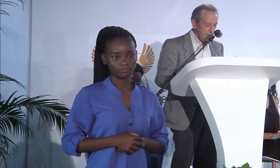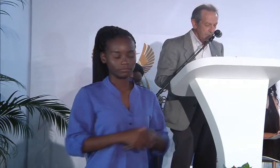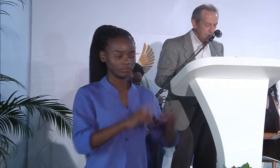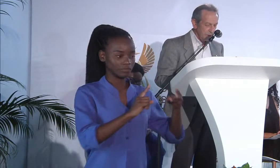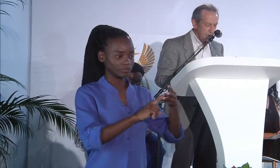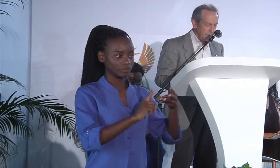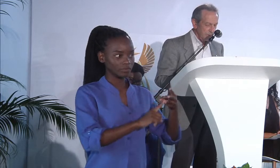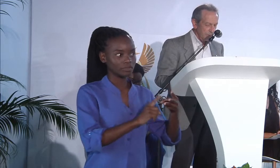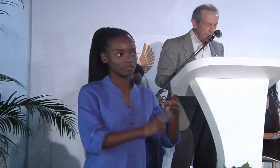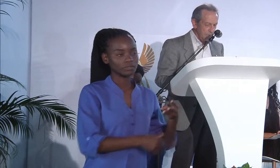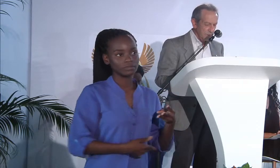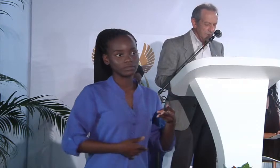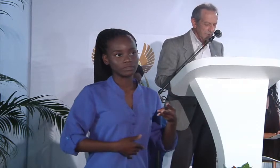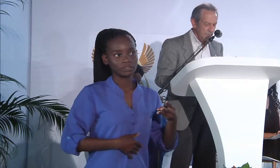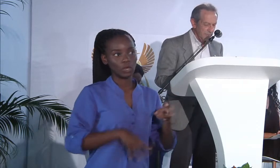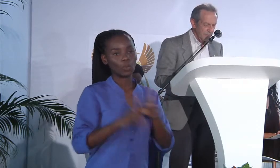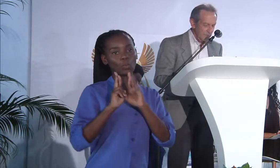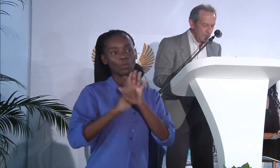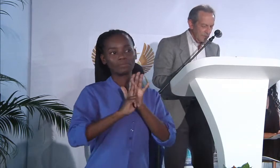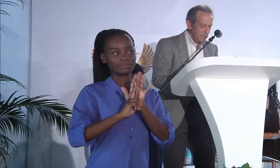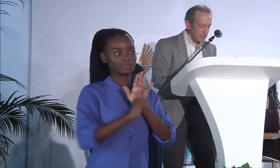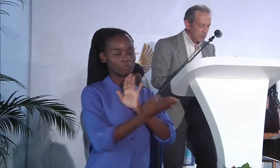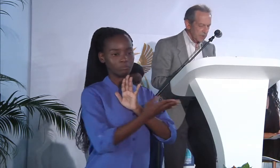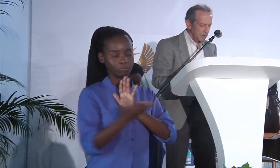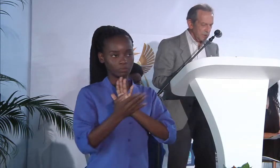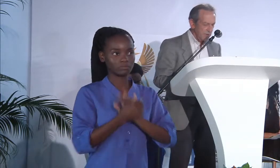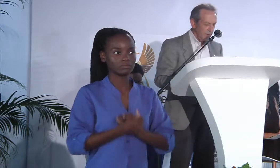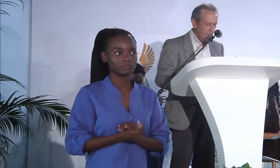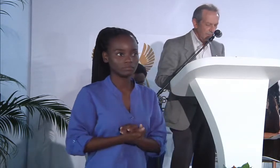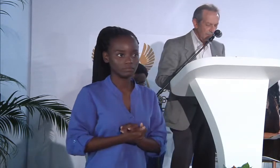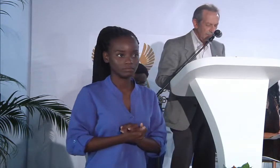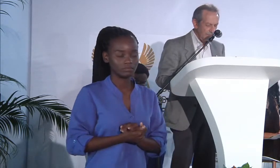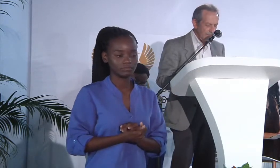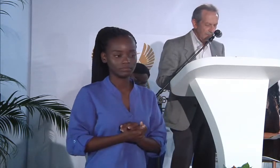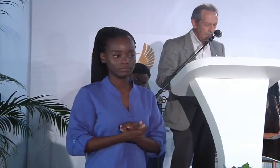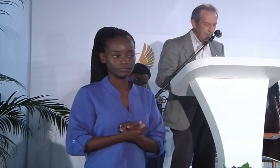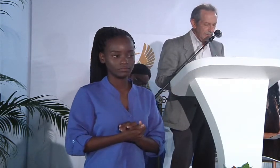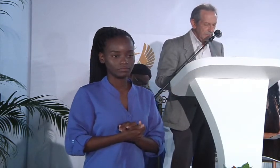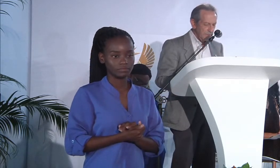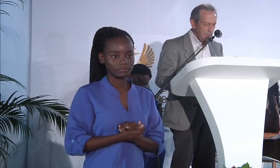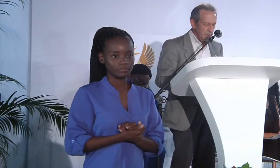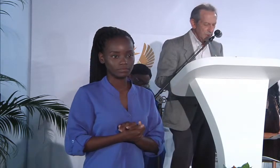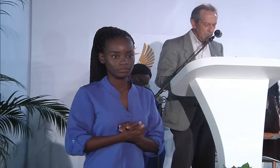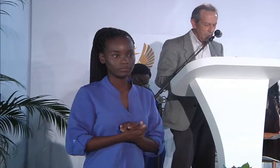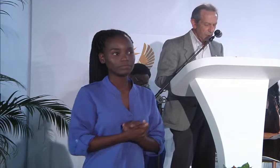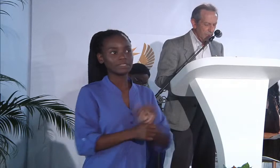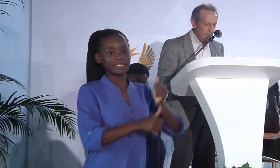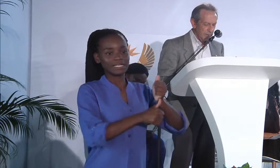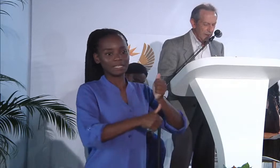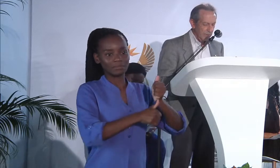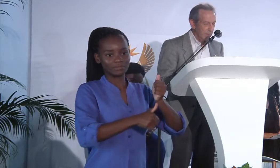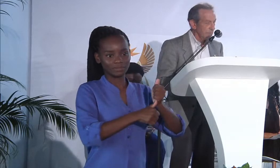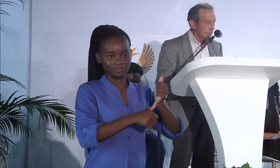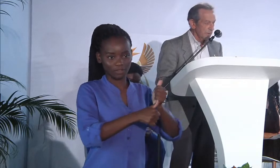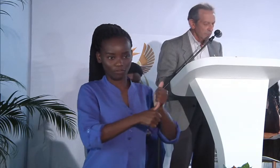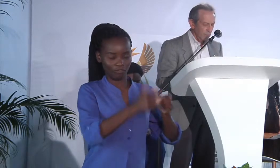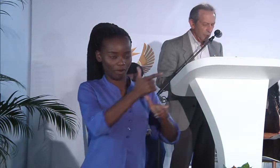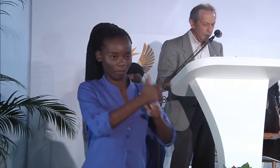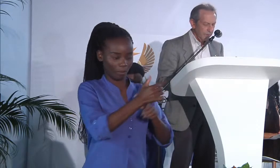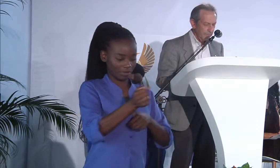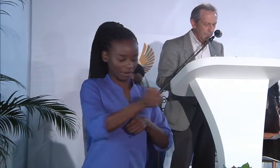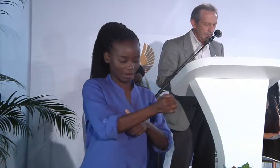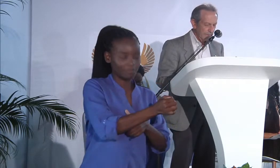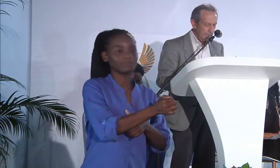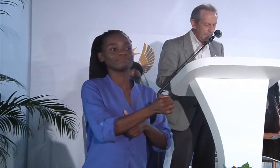UNODC and Abstentia Representative, Ms. Zeus Akashiva, Deputy Minister of Employment and Labour, Honourable